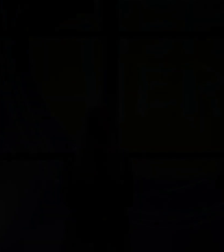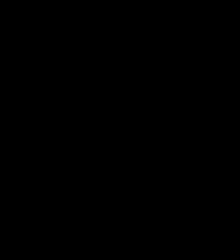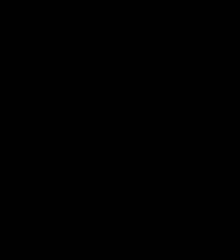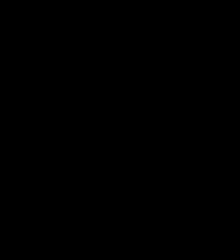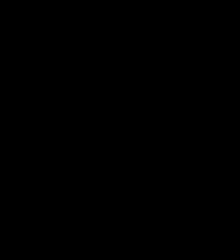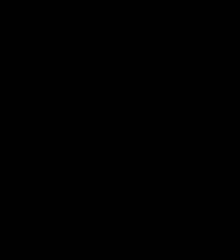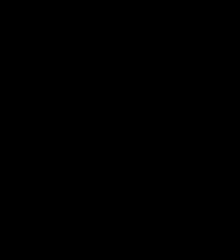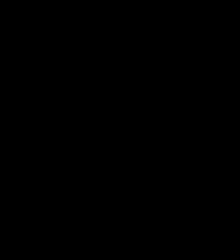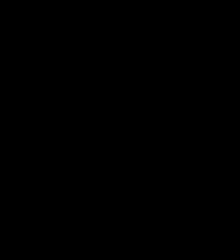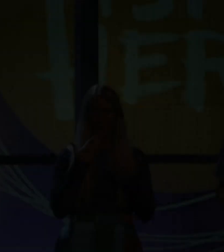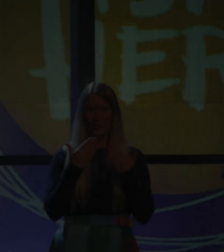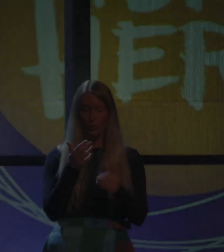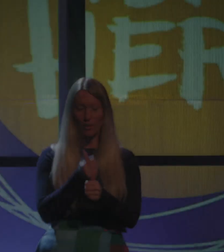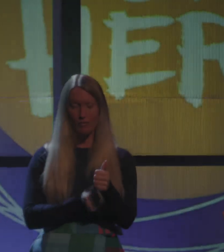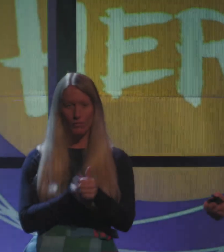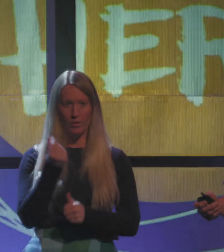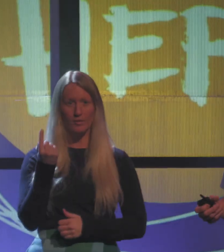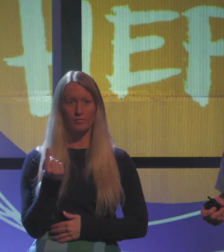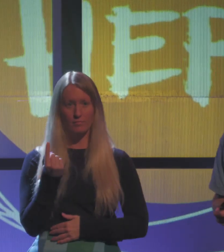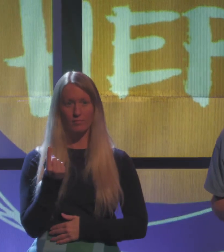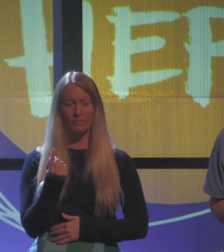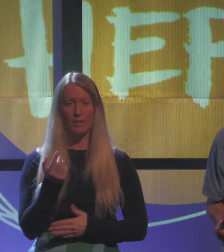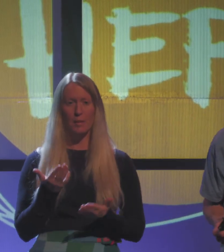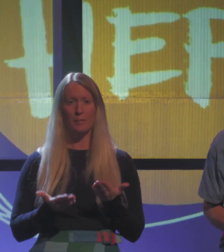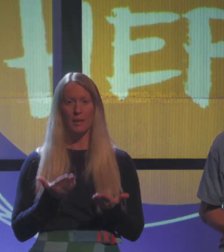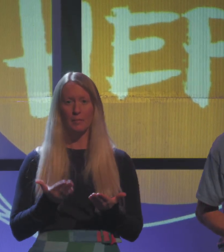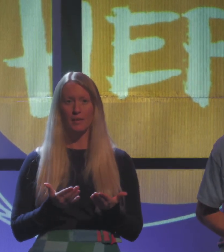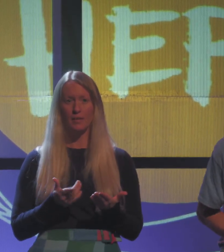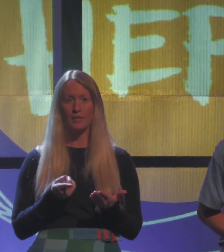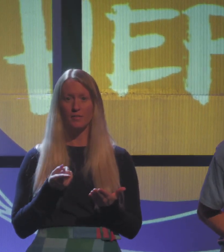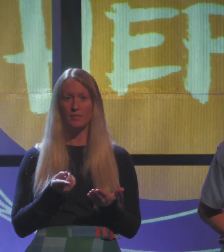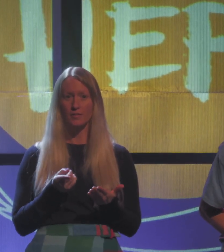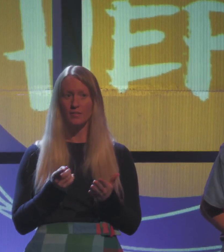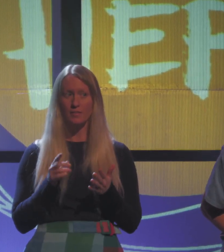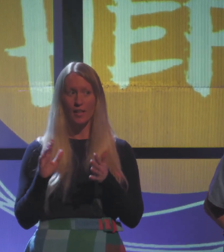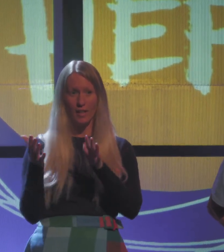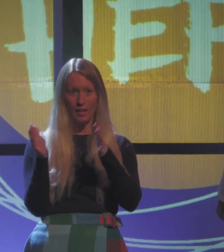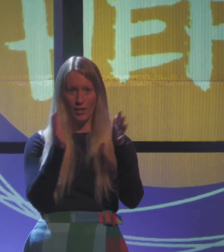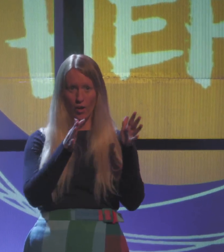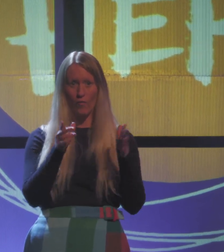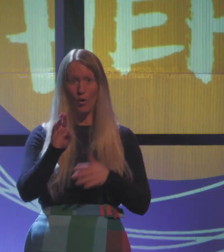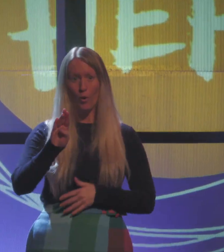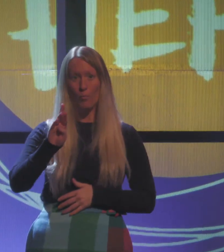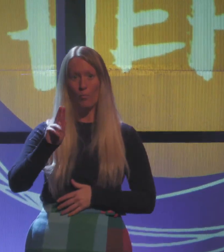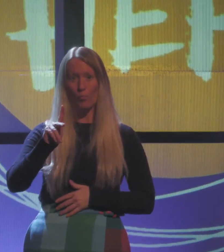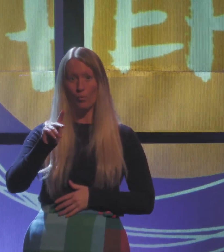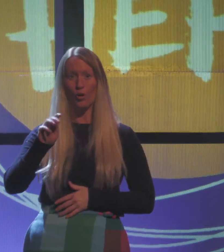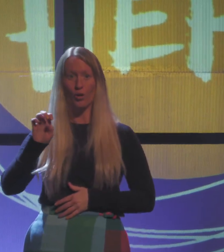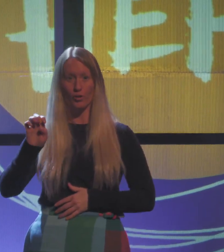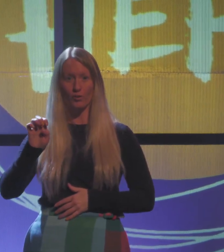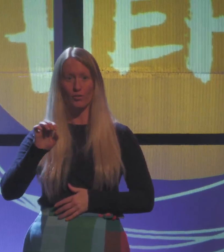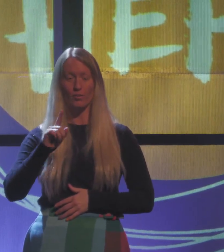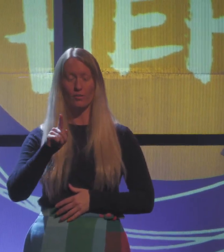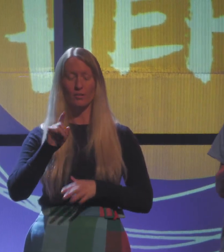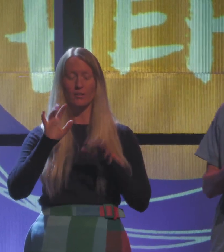All right, thank you, everyone. Maybe let's give a little hand for Brooke. That was a tremendous